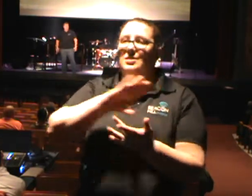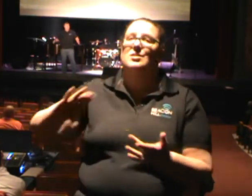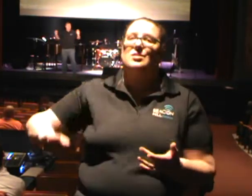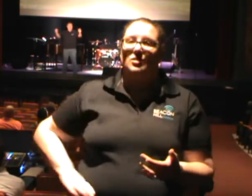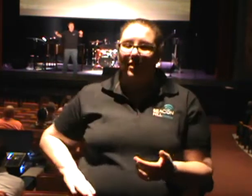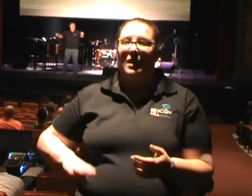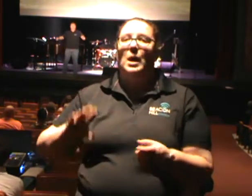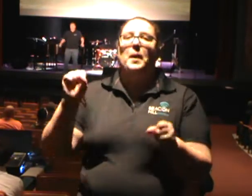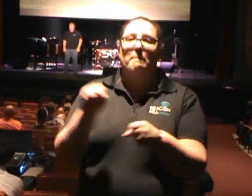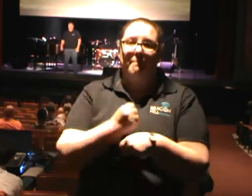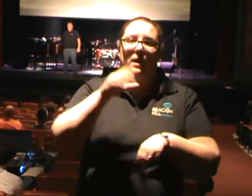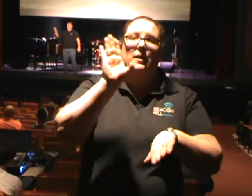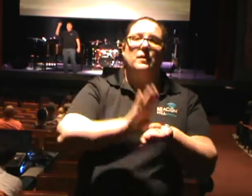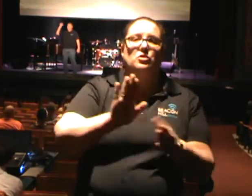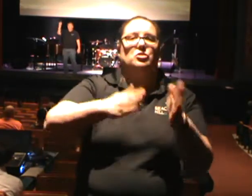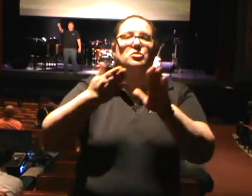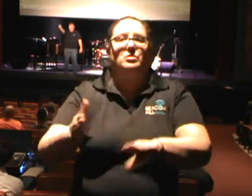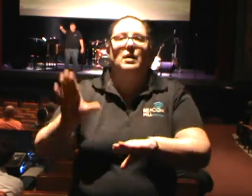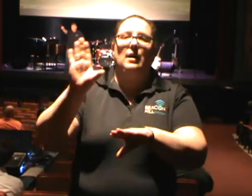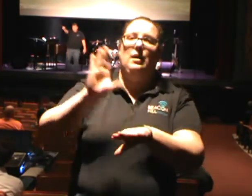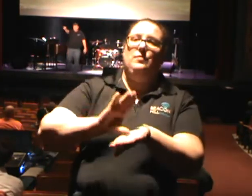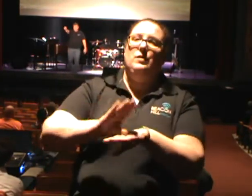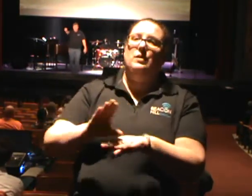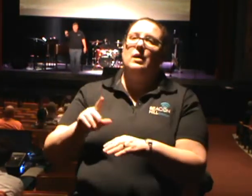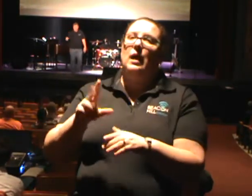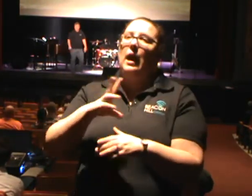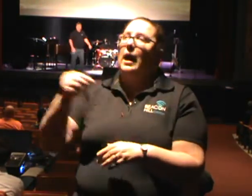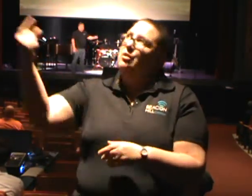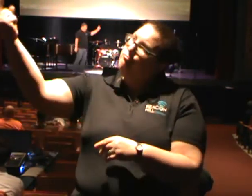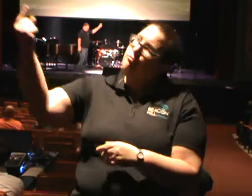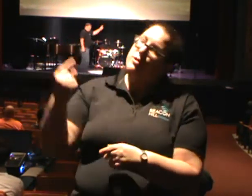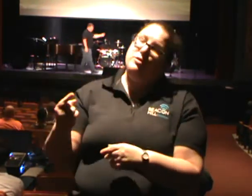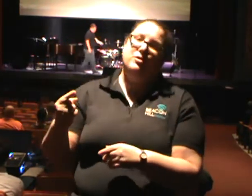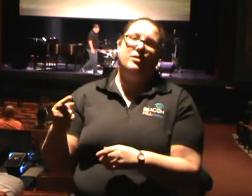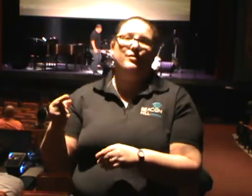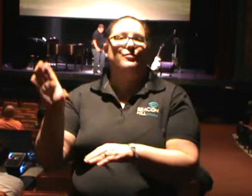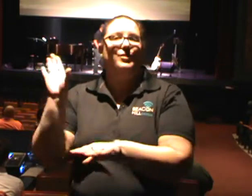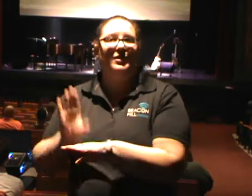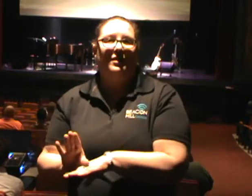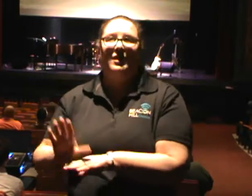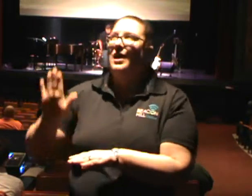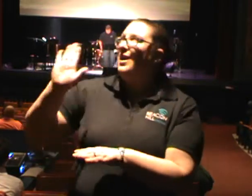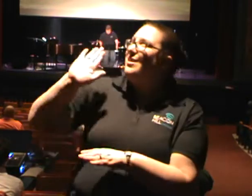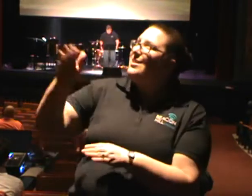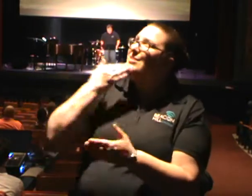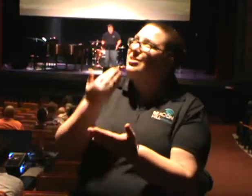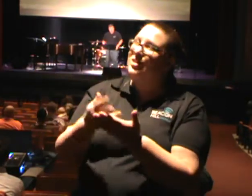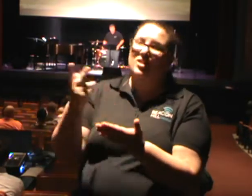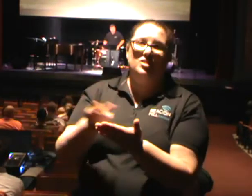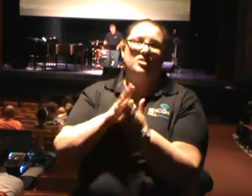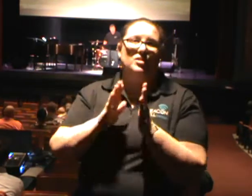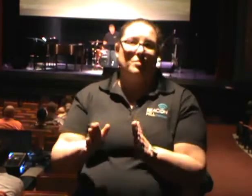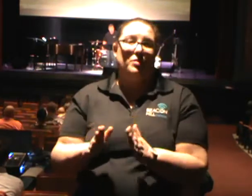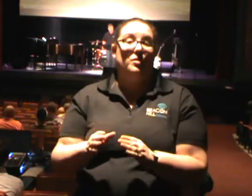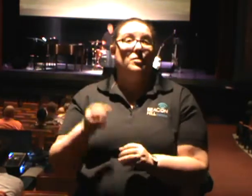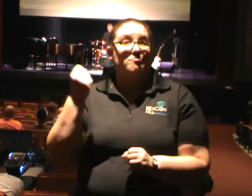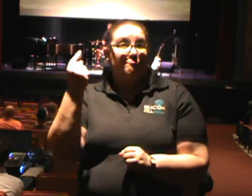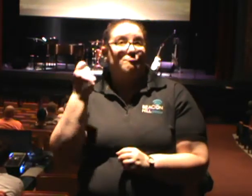church. He died for the church. And he is coming back for the church. He is the Good Shepherd this morning, church. Are you in here